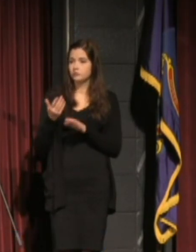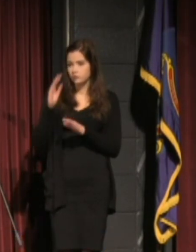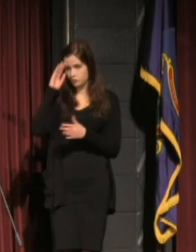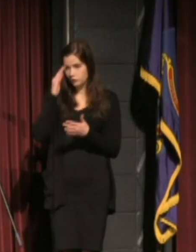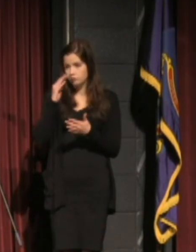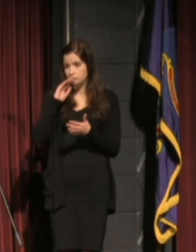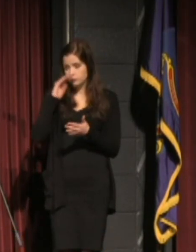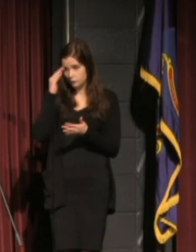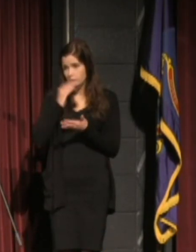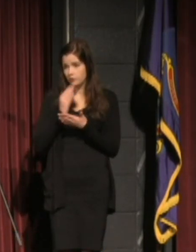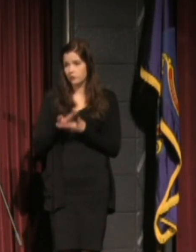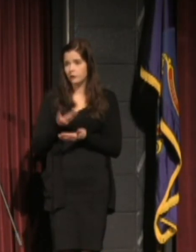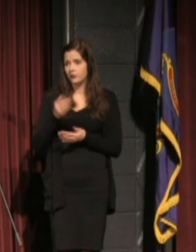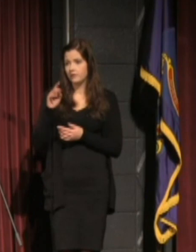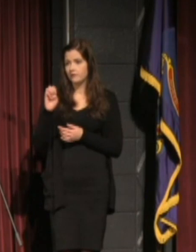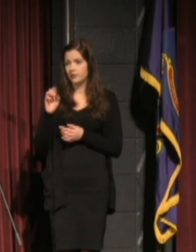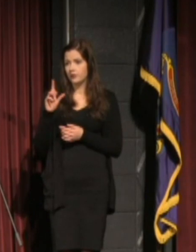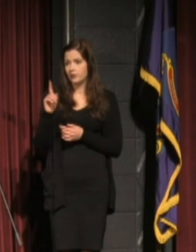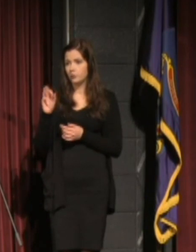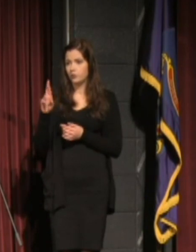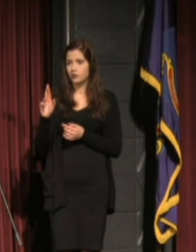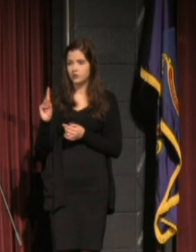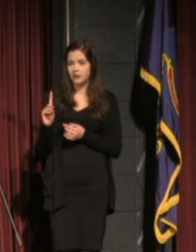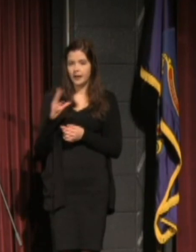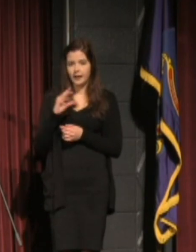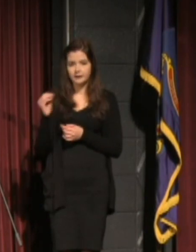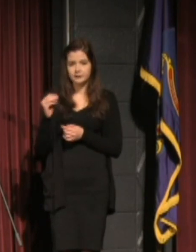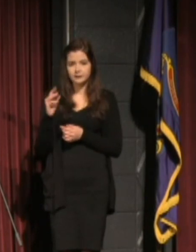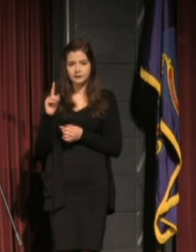Bibo. Please welcome Abba to the podium.